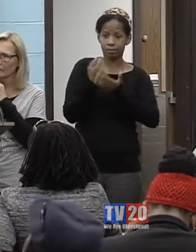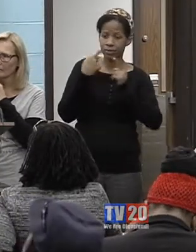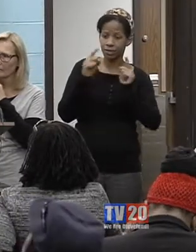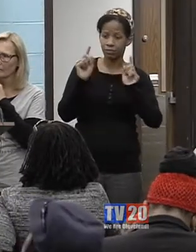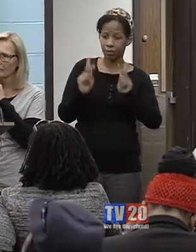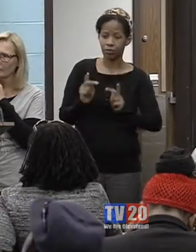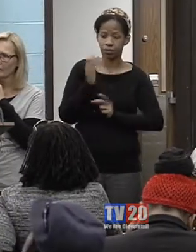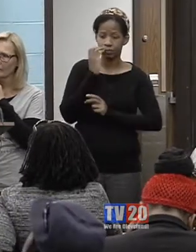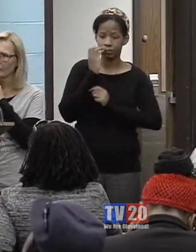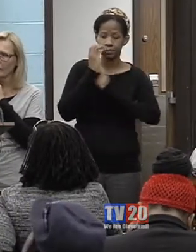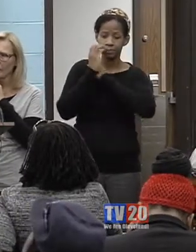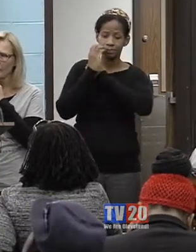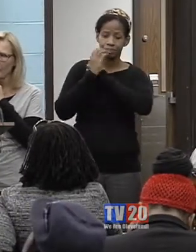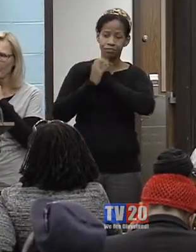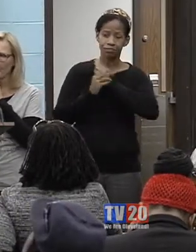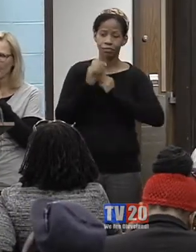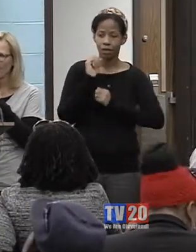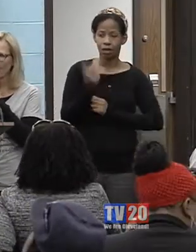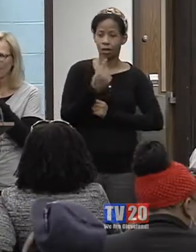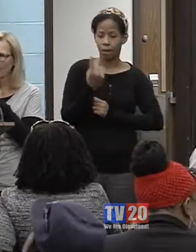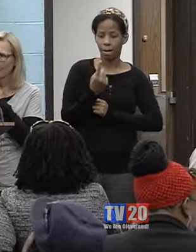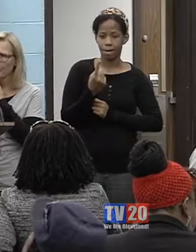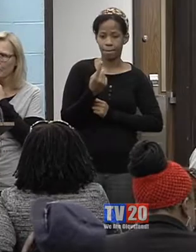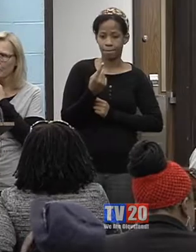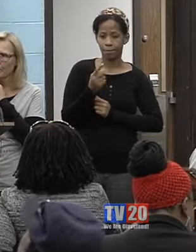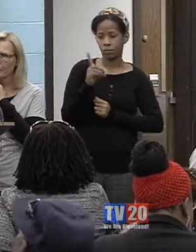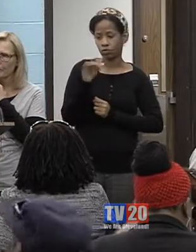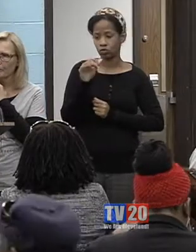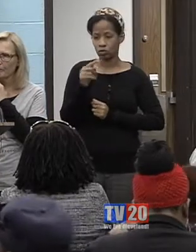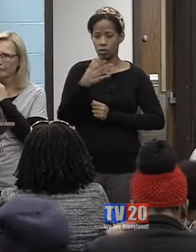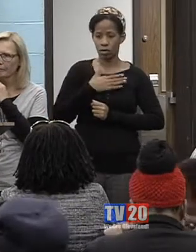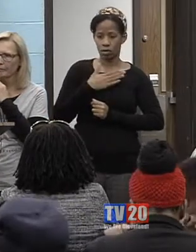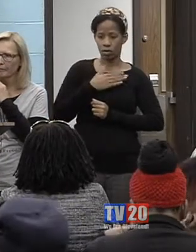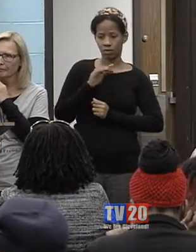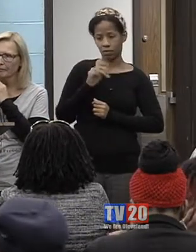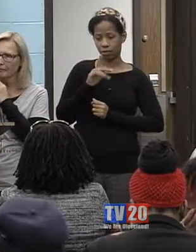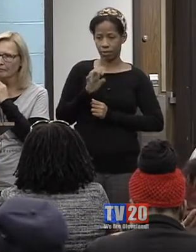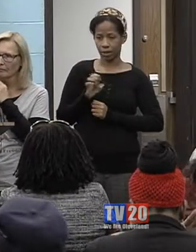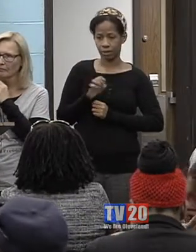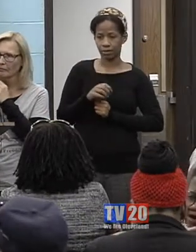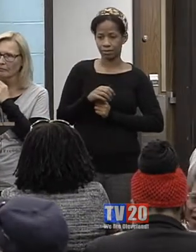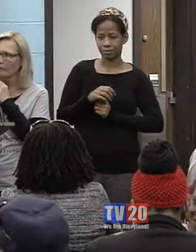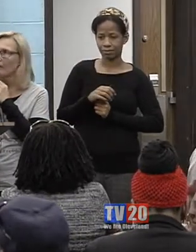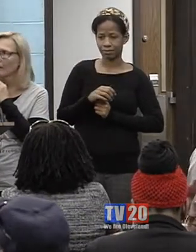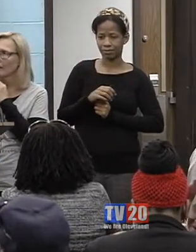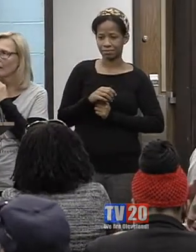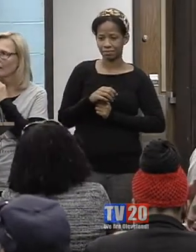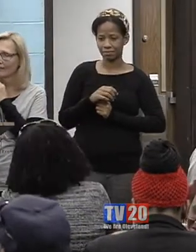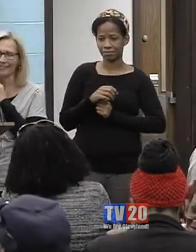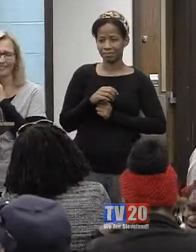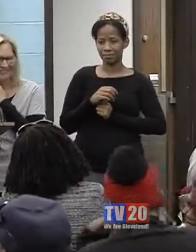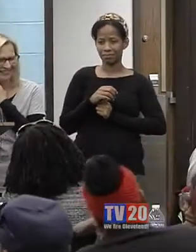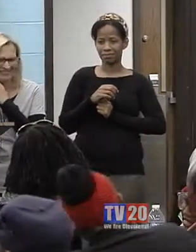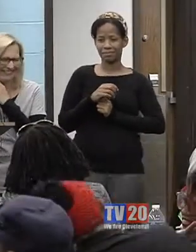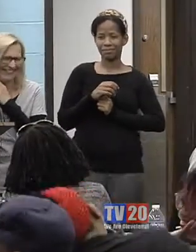access your ability. It's not just a just do it from Mikey or something, or from Nike. Yeah, Mikey.